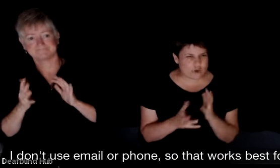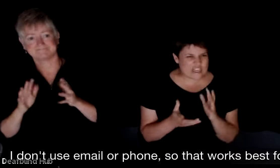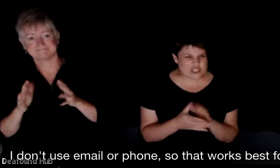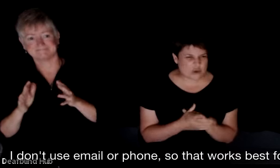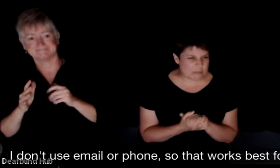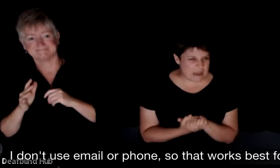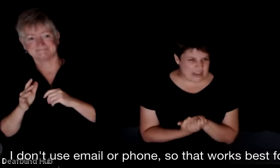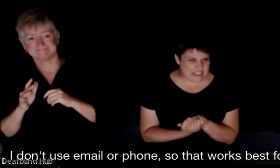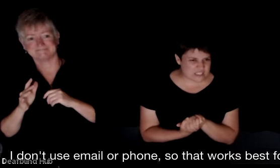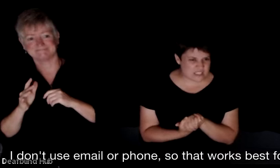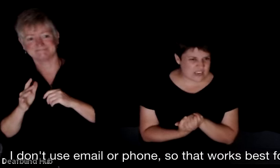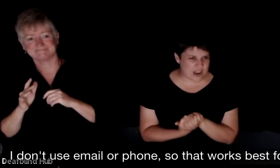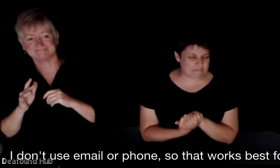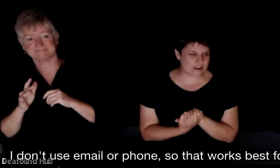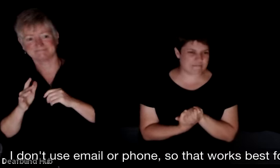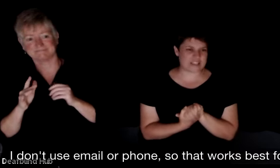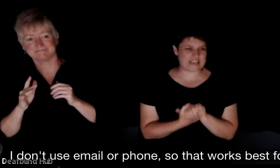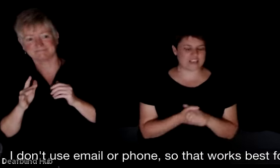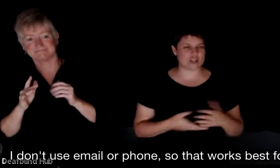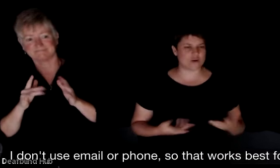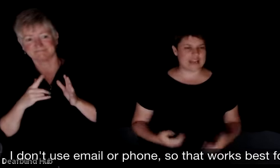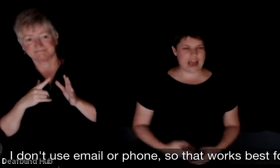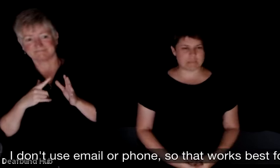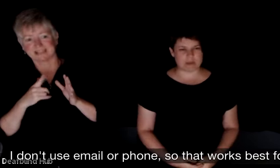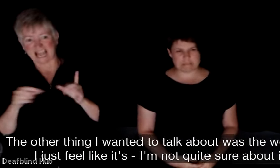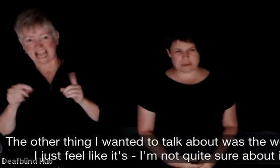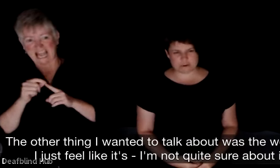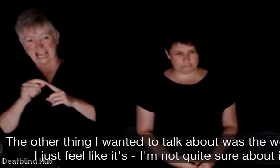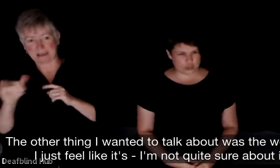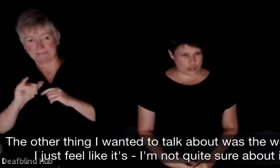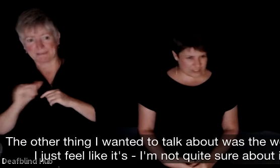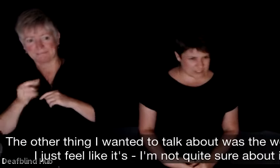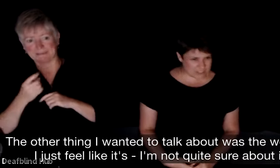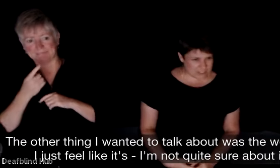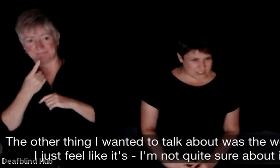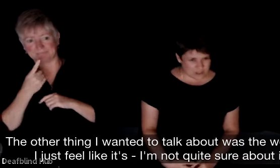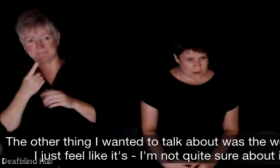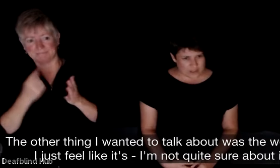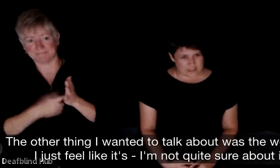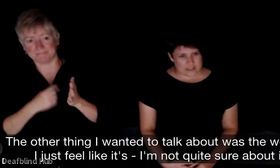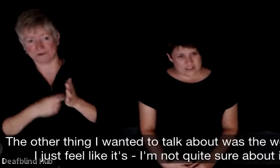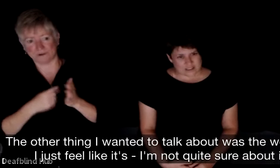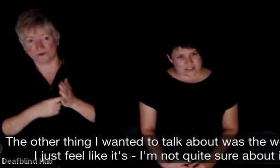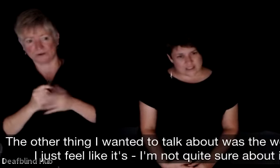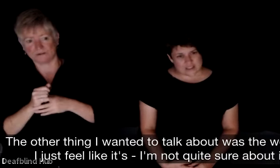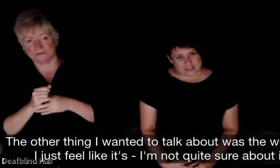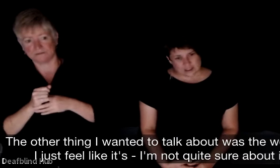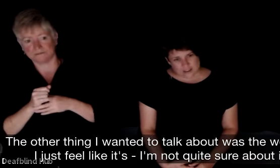I'm not quite sure about it. I feel like, you know, an app might be preferred.